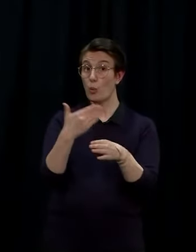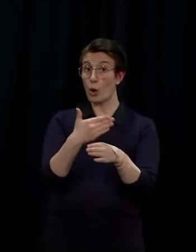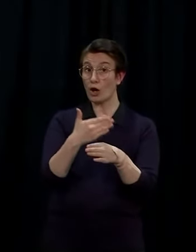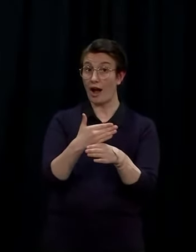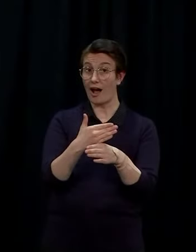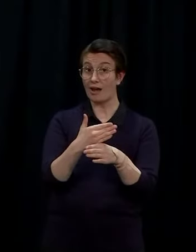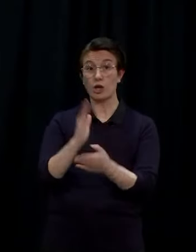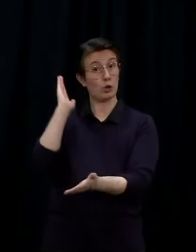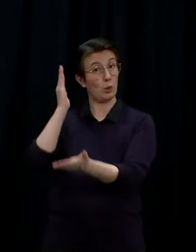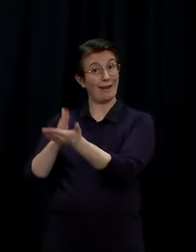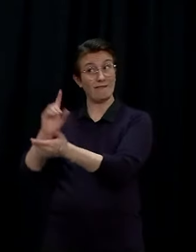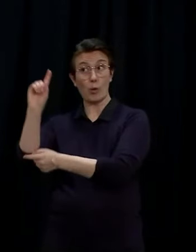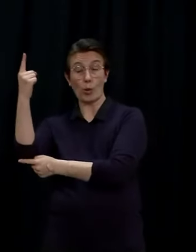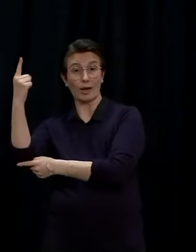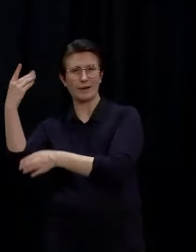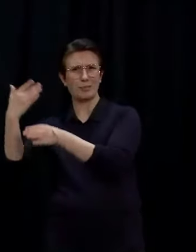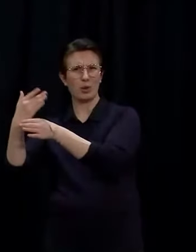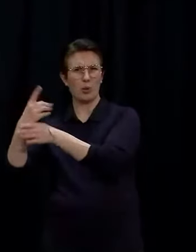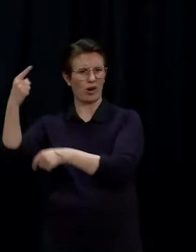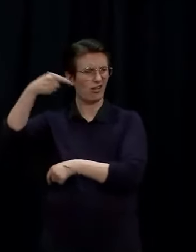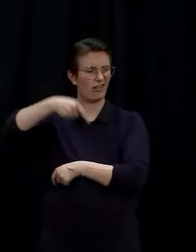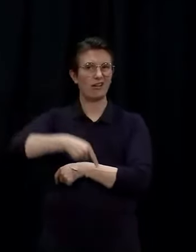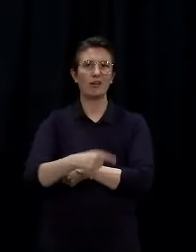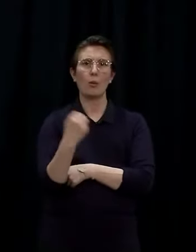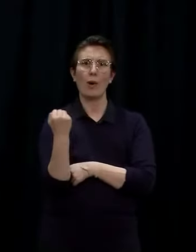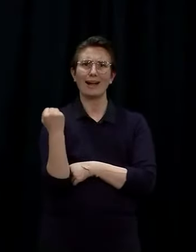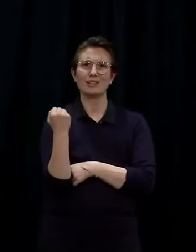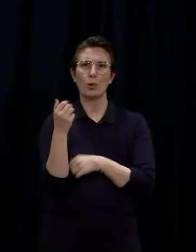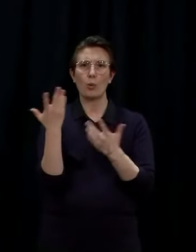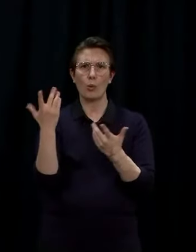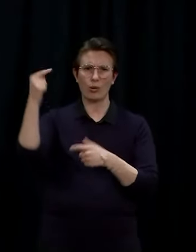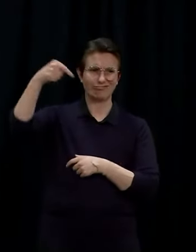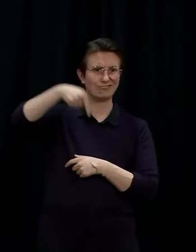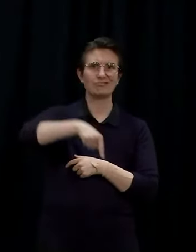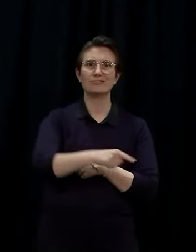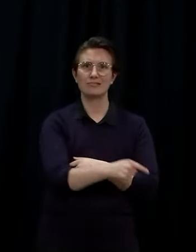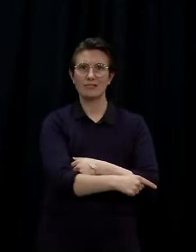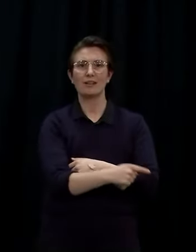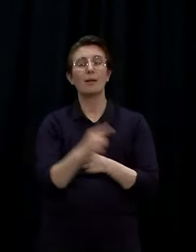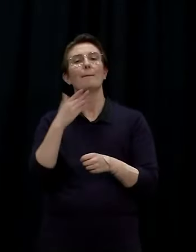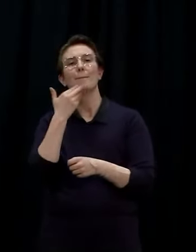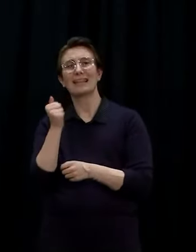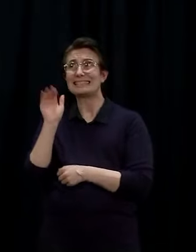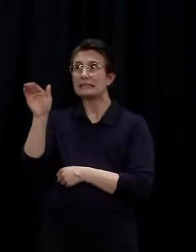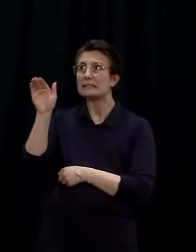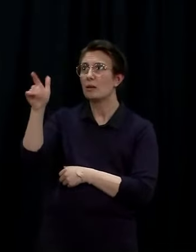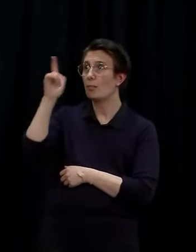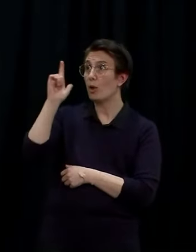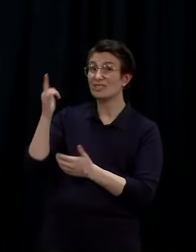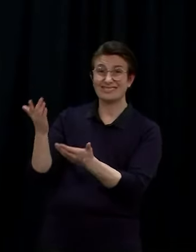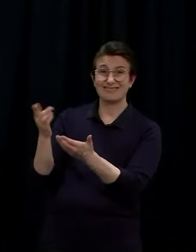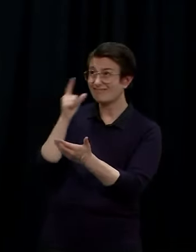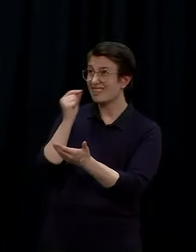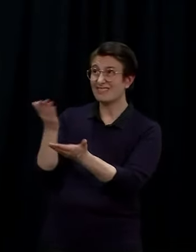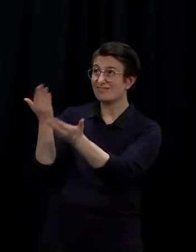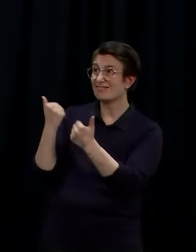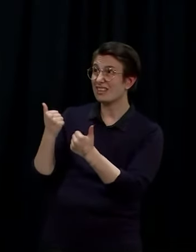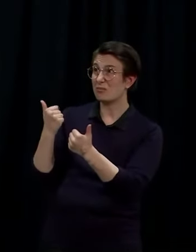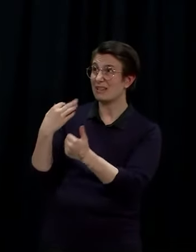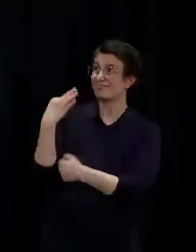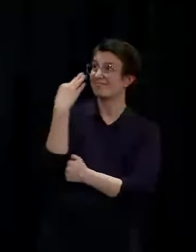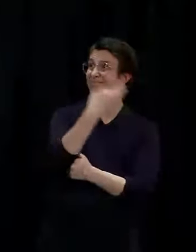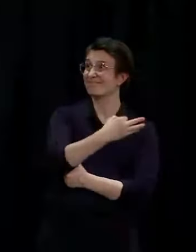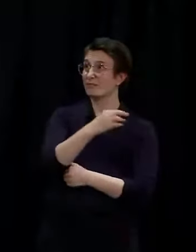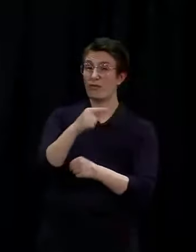your employer prepares and submits an application nice and early for you to be able to continue to work across the boundary. This only applies